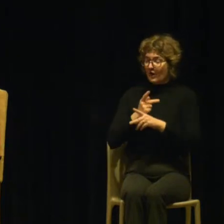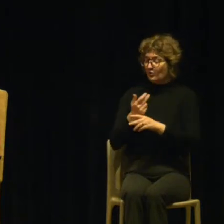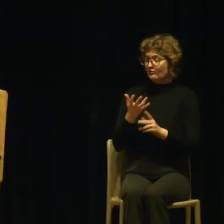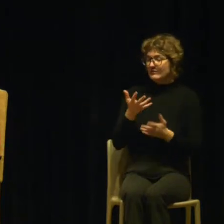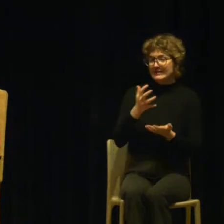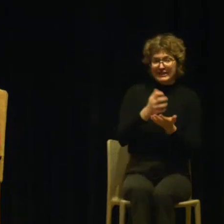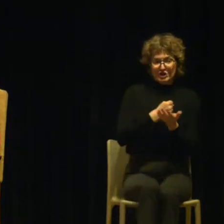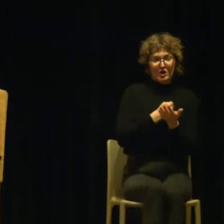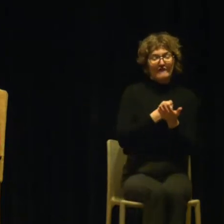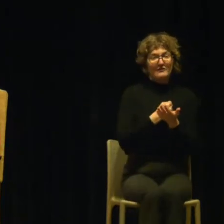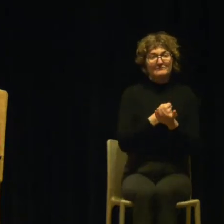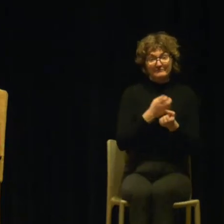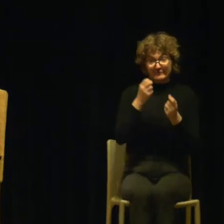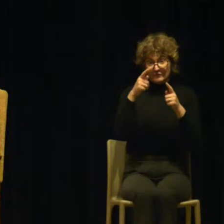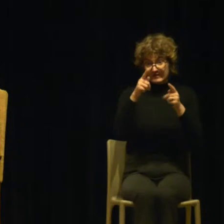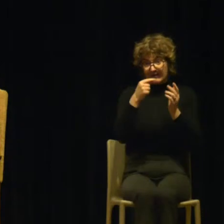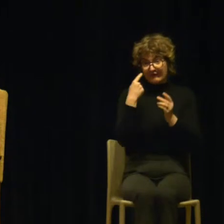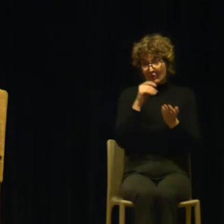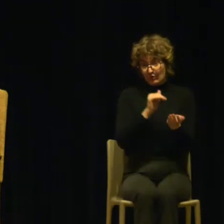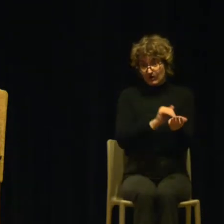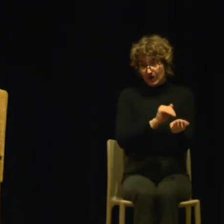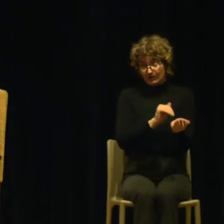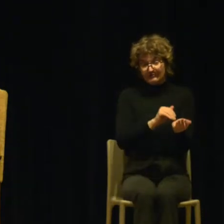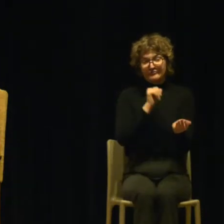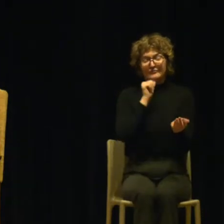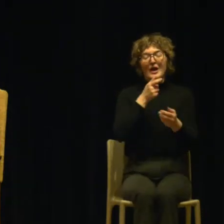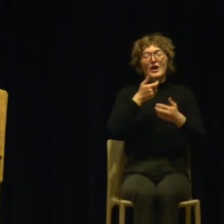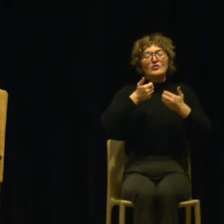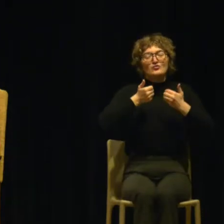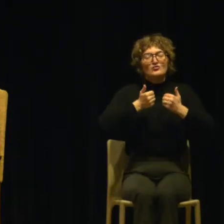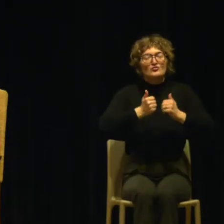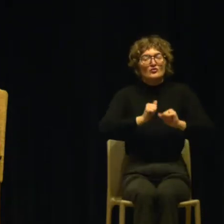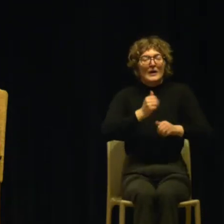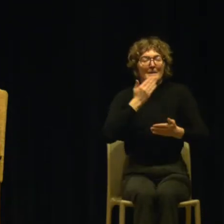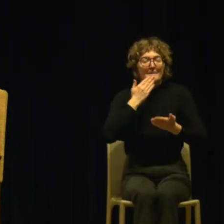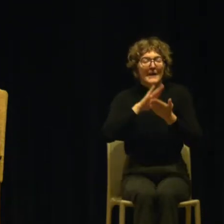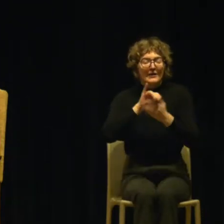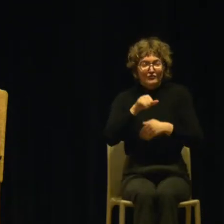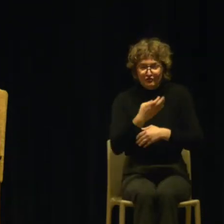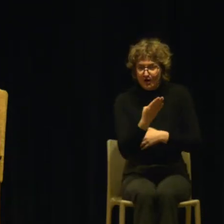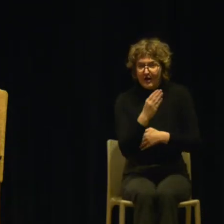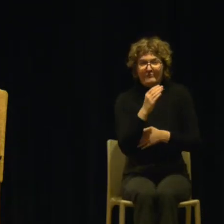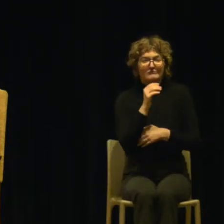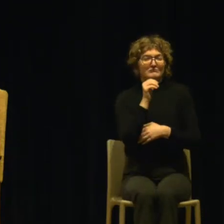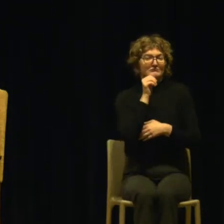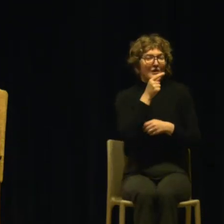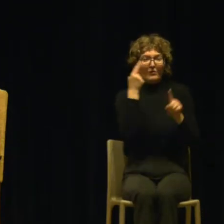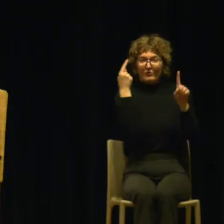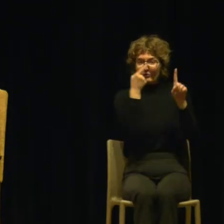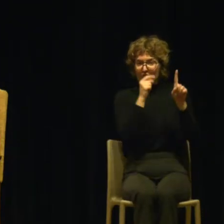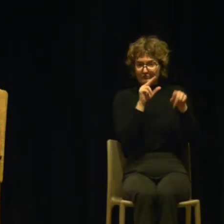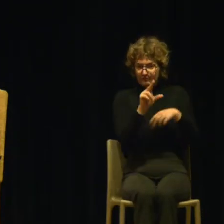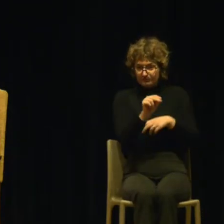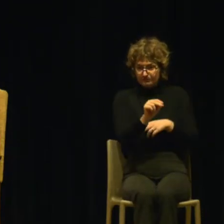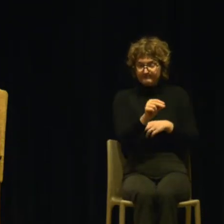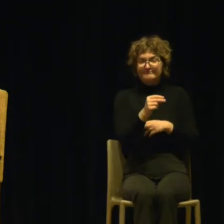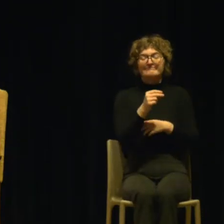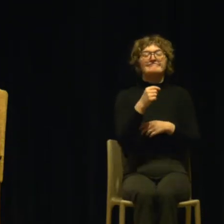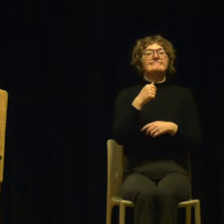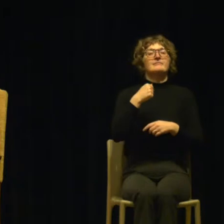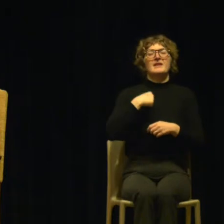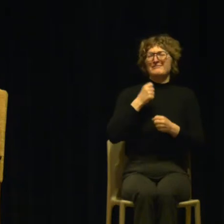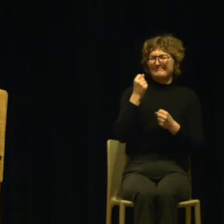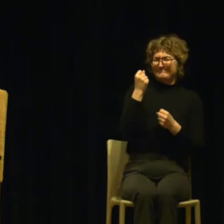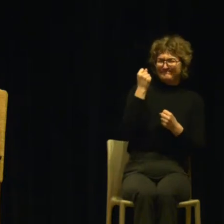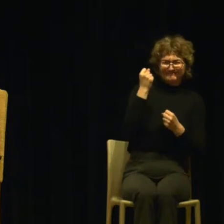little bit in defense of doctors. They're really not trying to do a bad job. That's really not their intent. A lot of times they don't